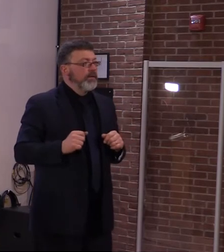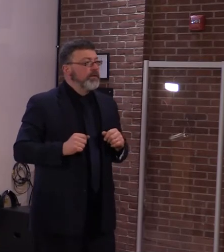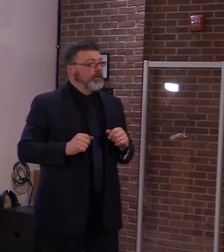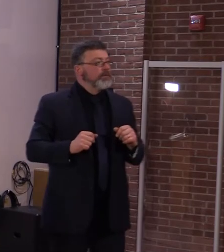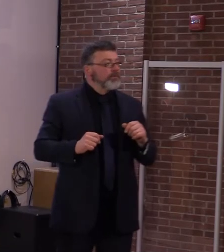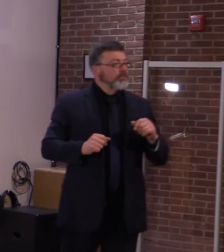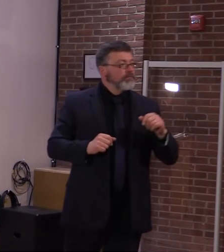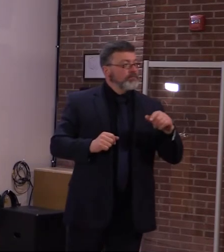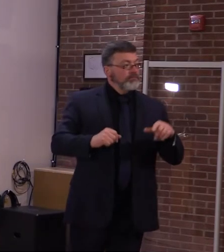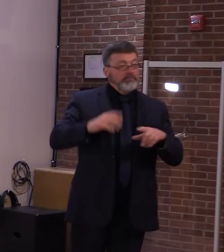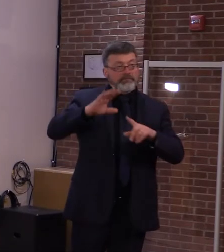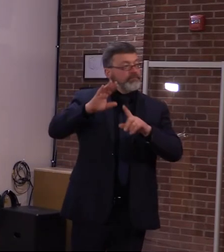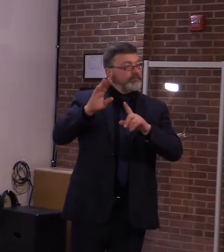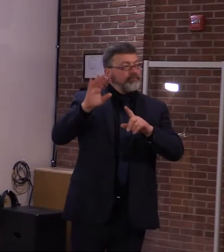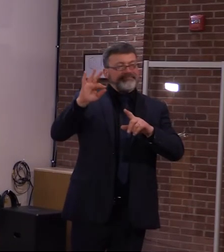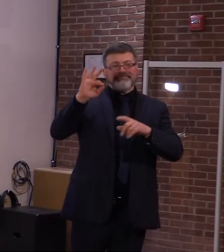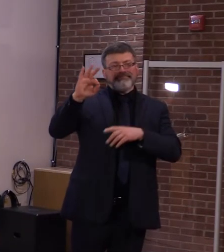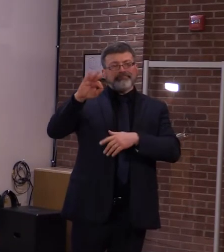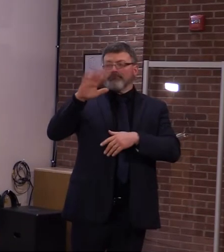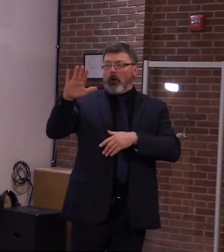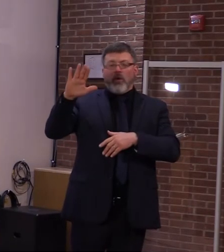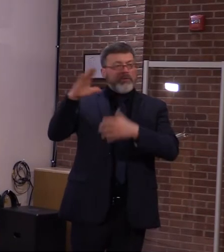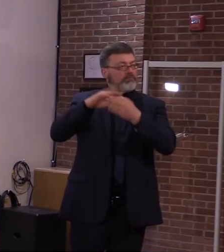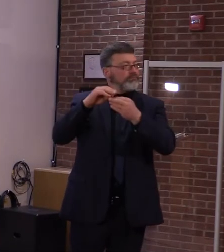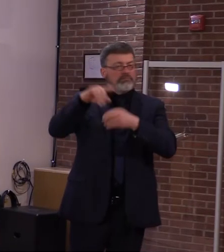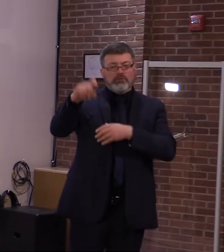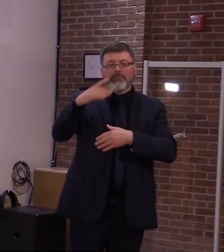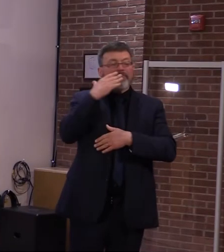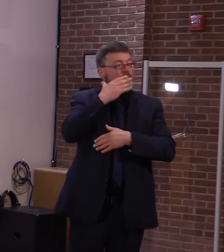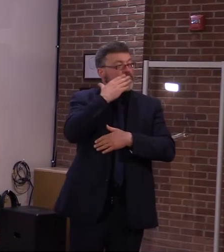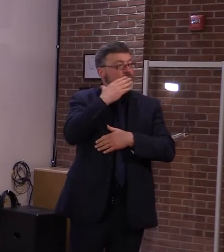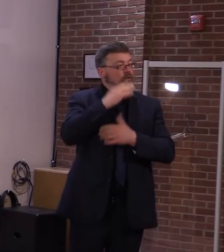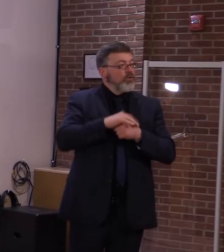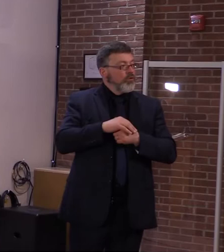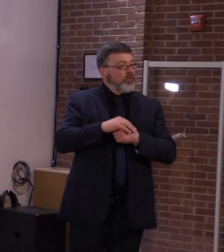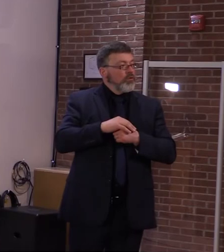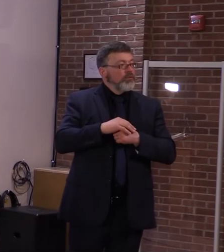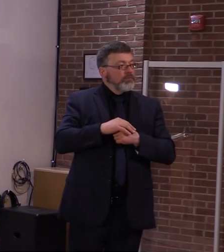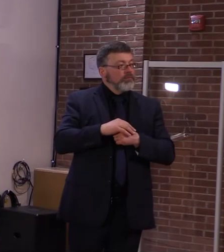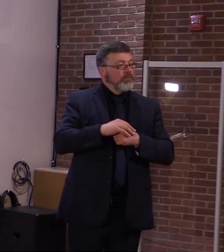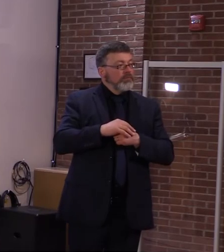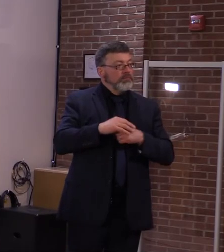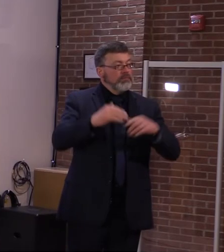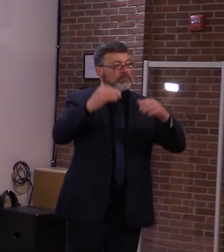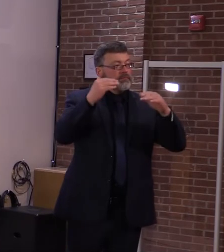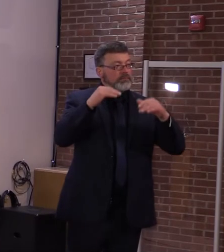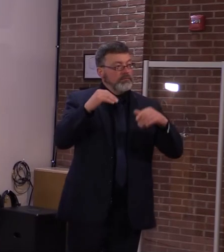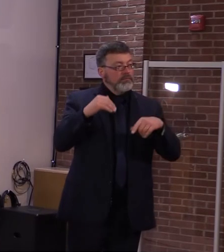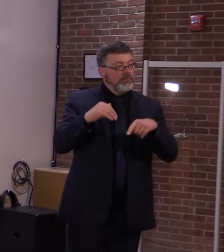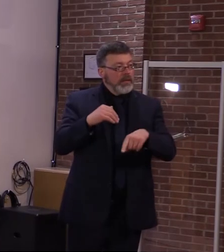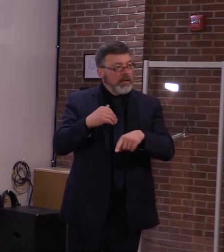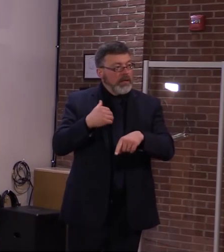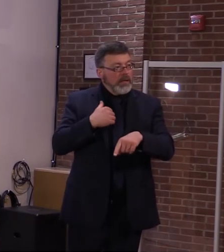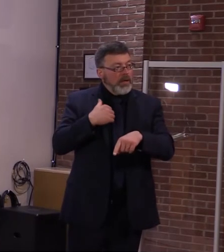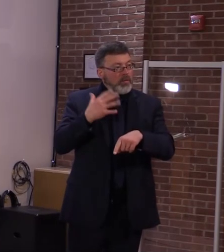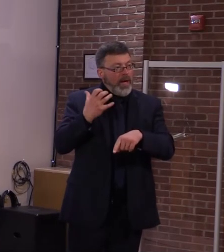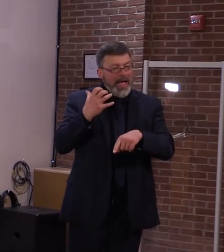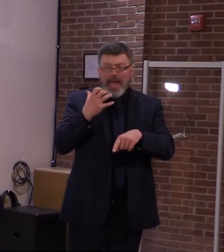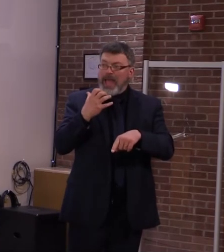All right. Thank you, Commissioner Bucek. Appreciate it. Yeah, Tim, to add a little bit to that.